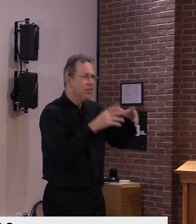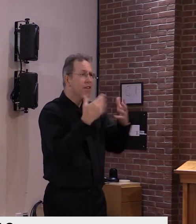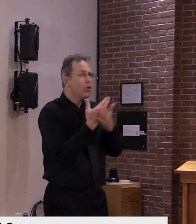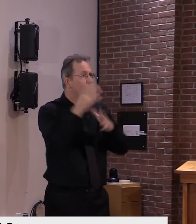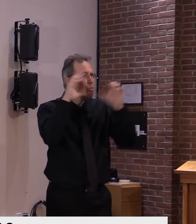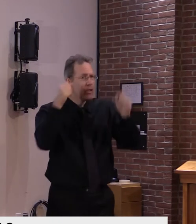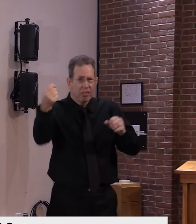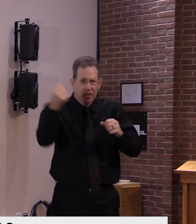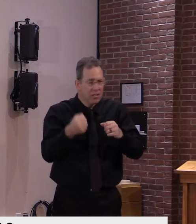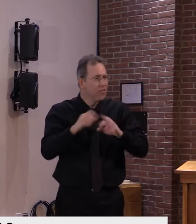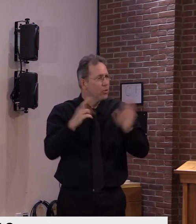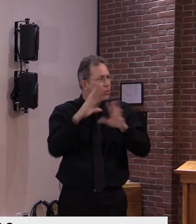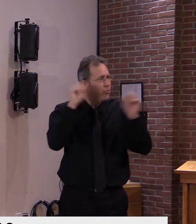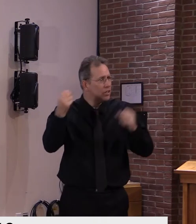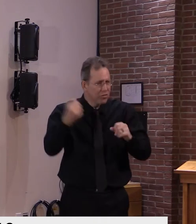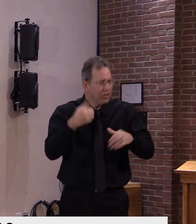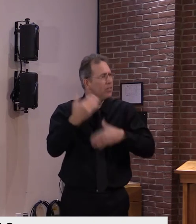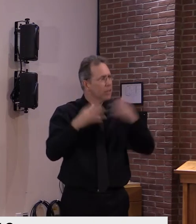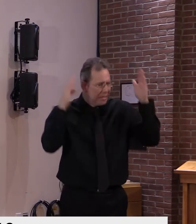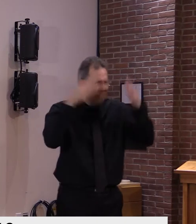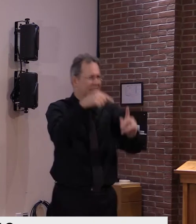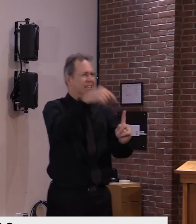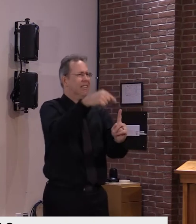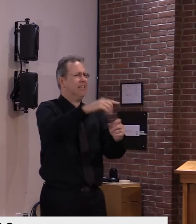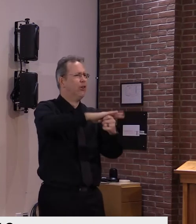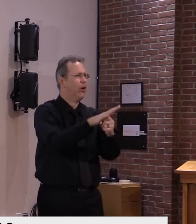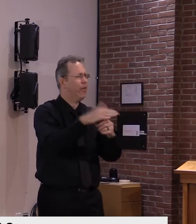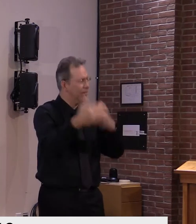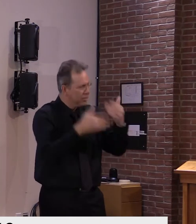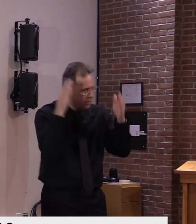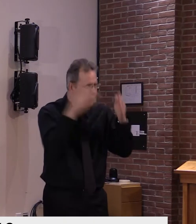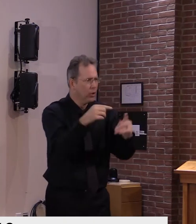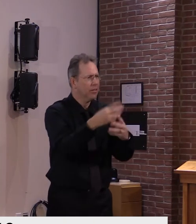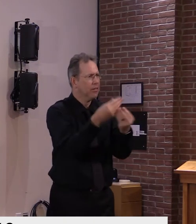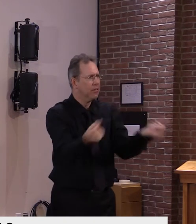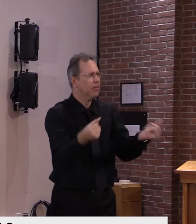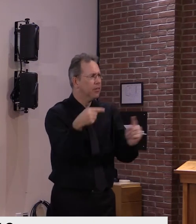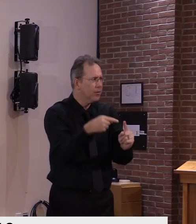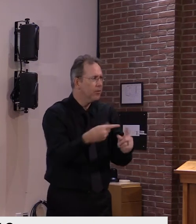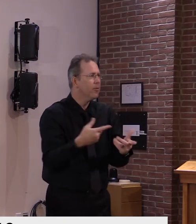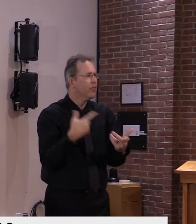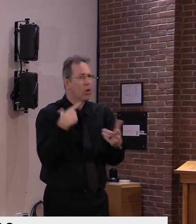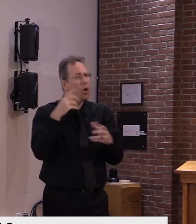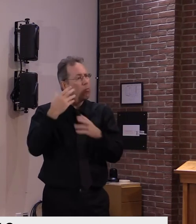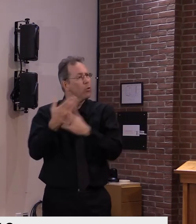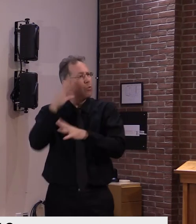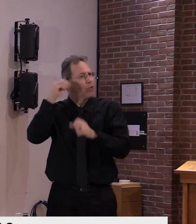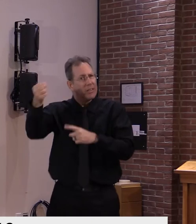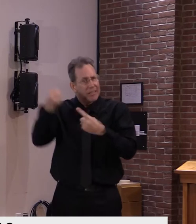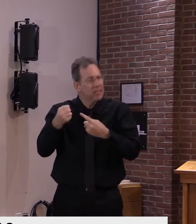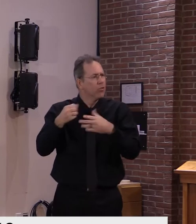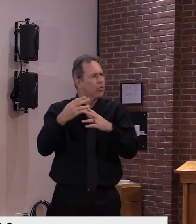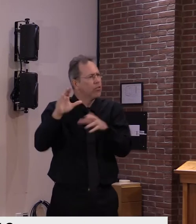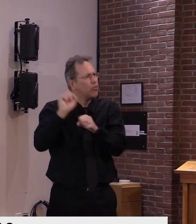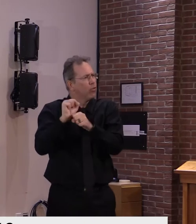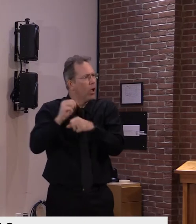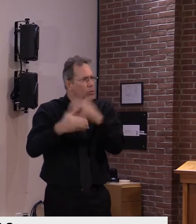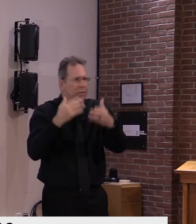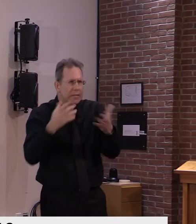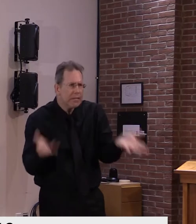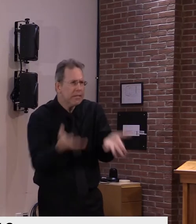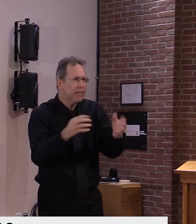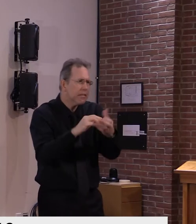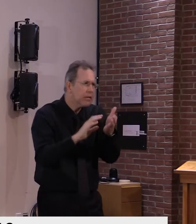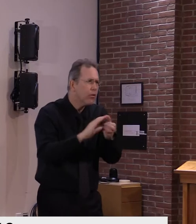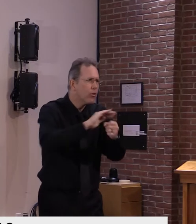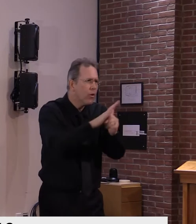really focus on that as well and give us some of the help we'll need, some of the stimulus we'll need to work our way out of this as the